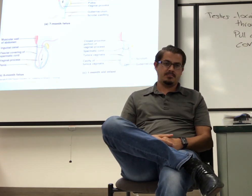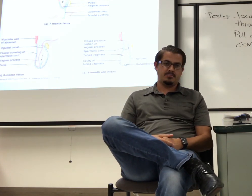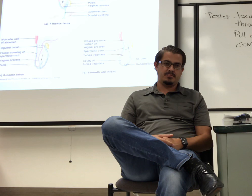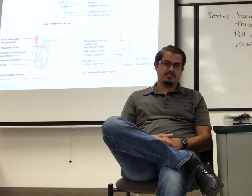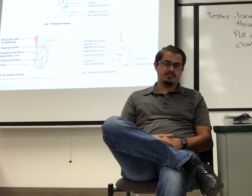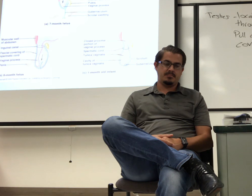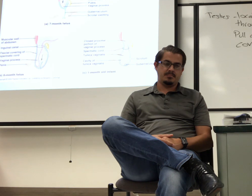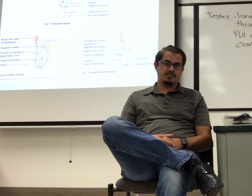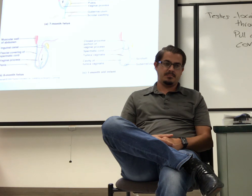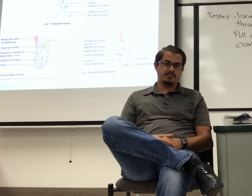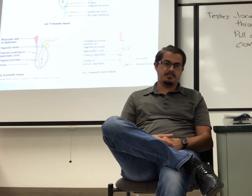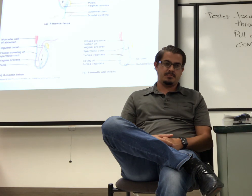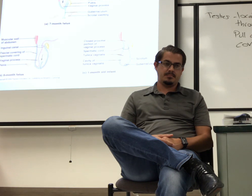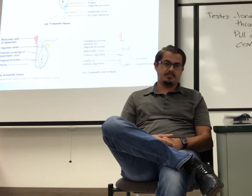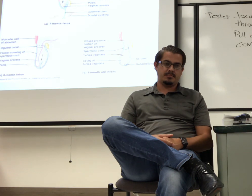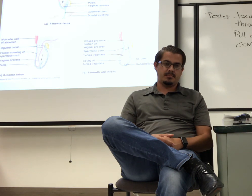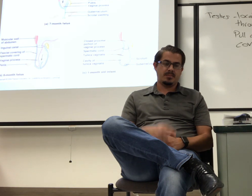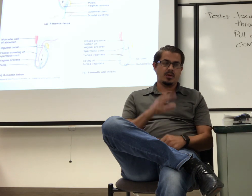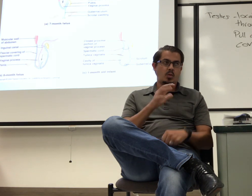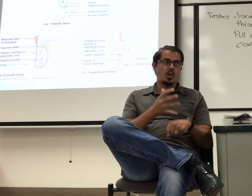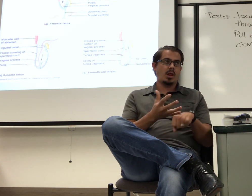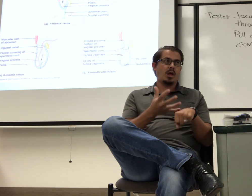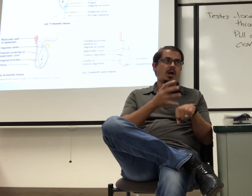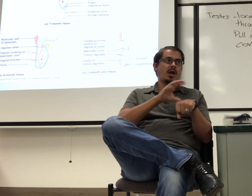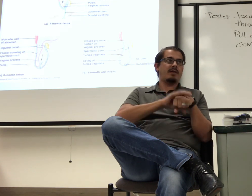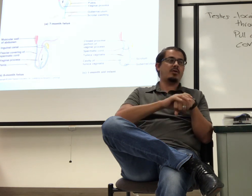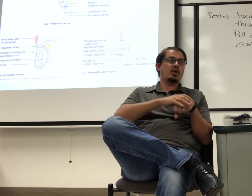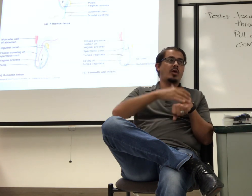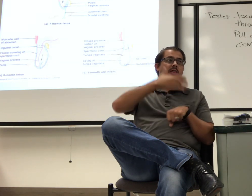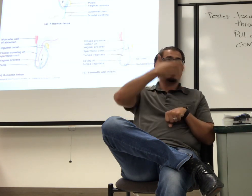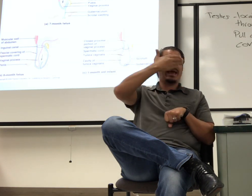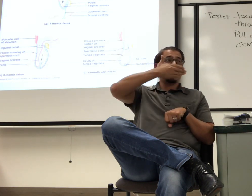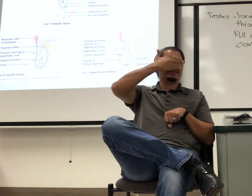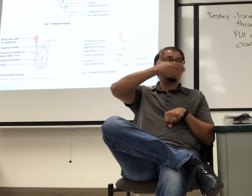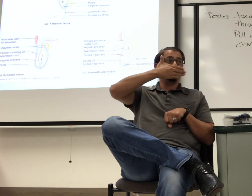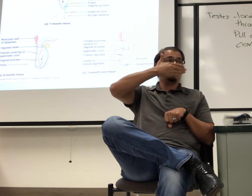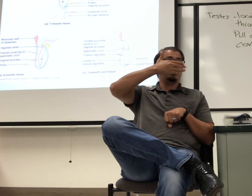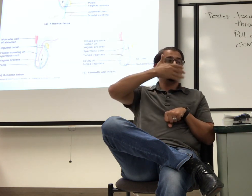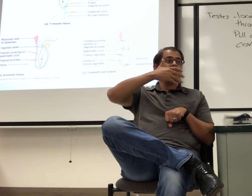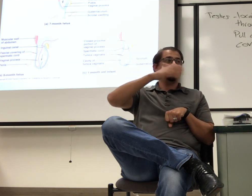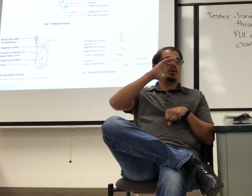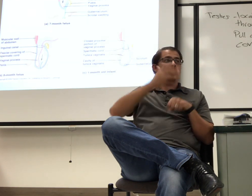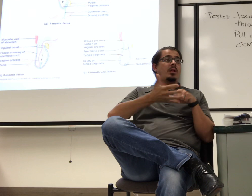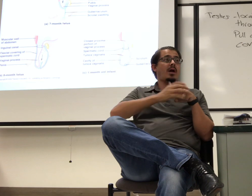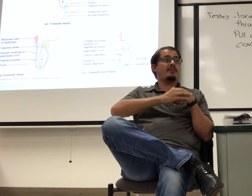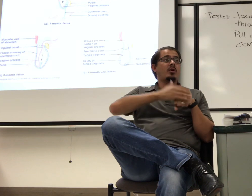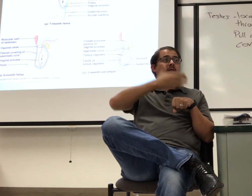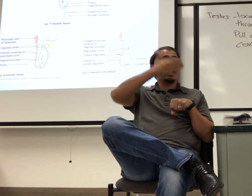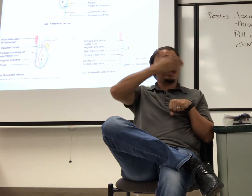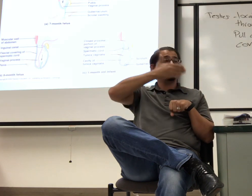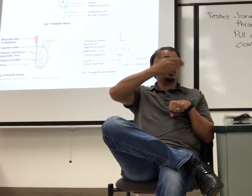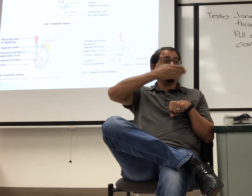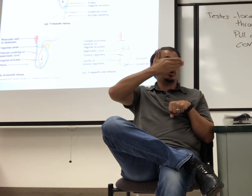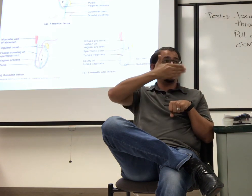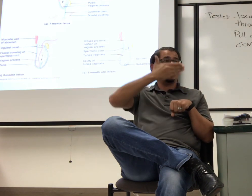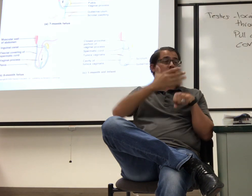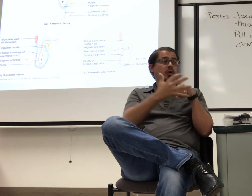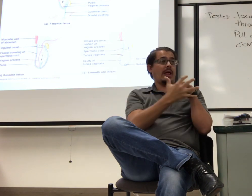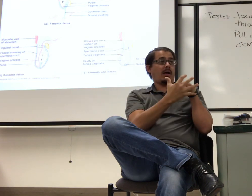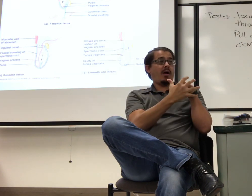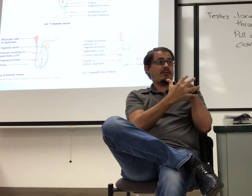the anterior aspect of testes. Okay, and that covering is called